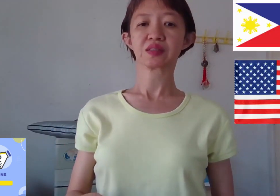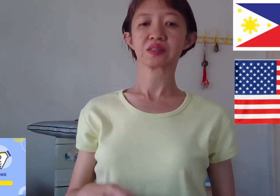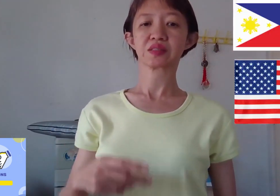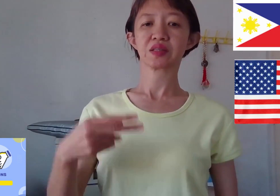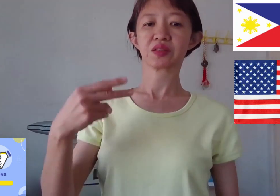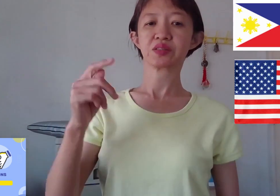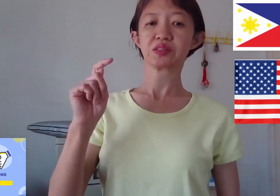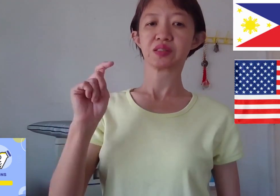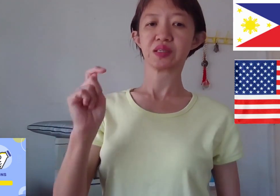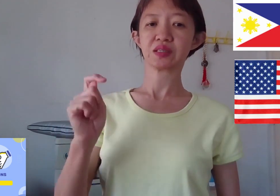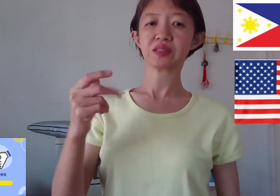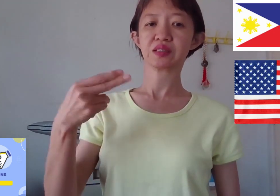Next, Thursday.